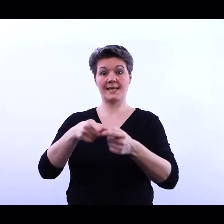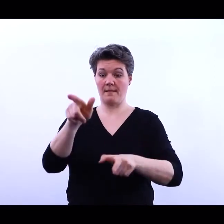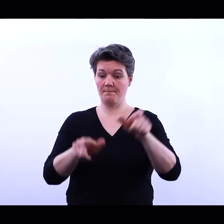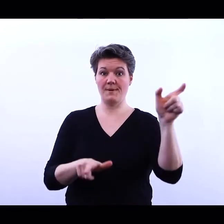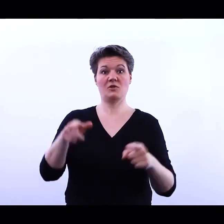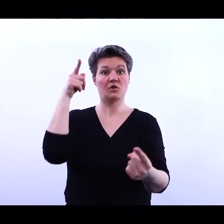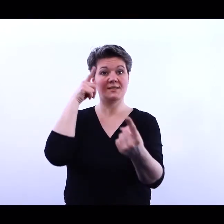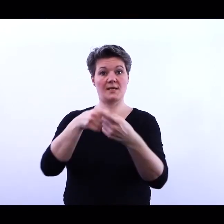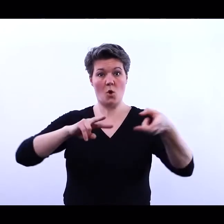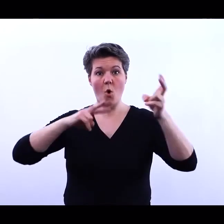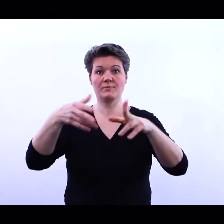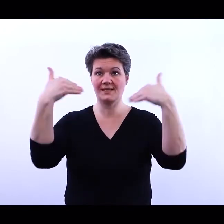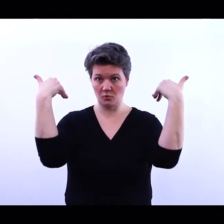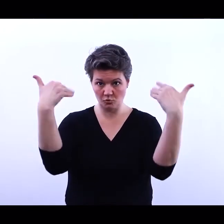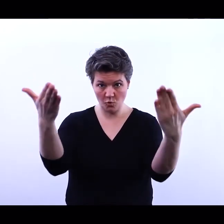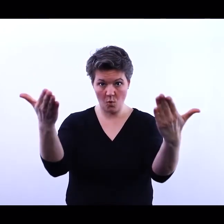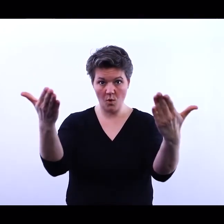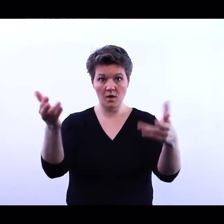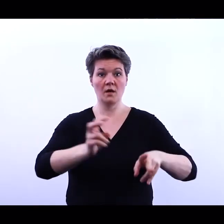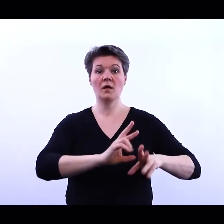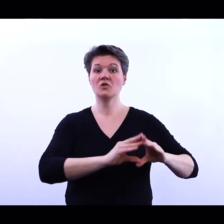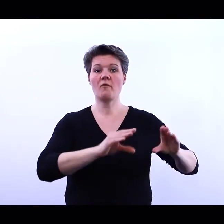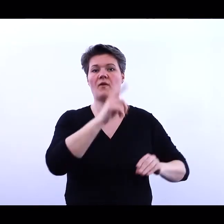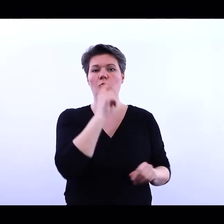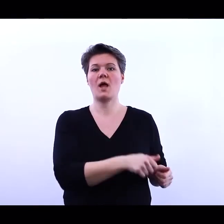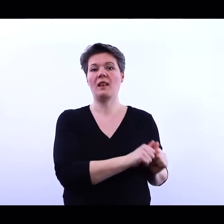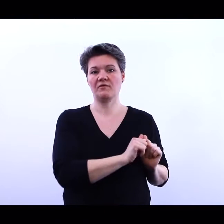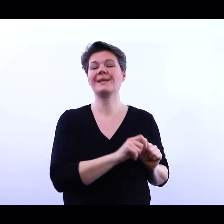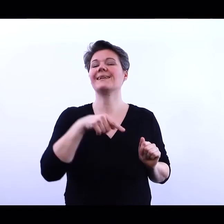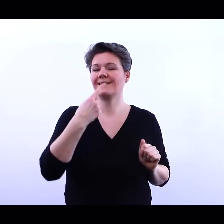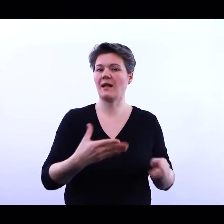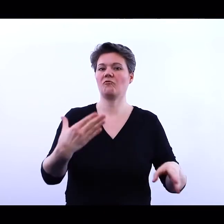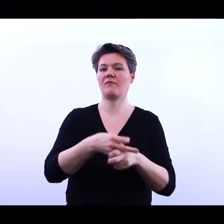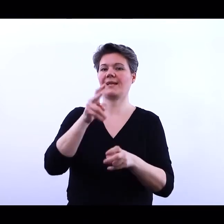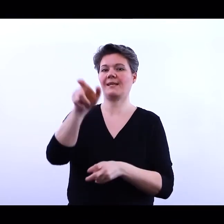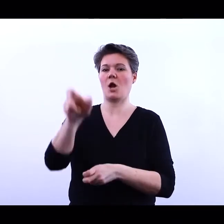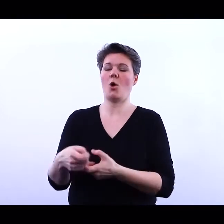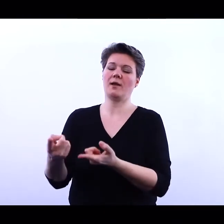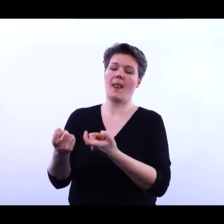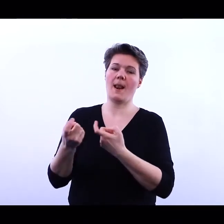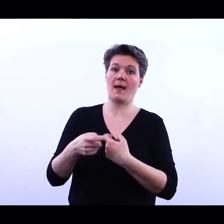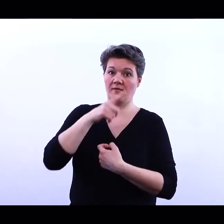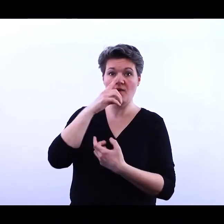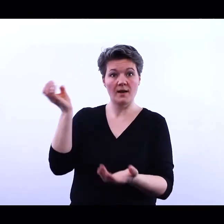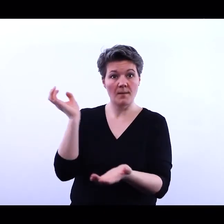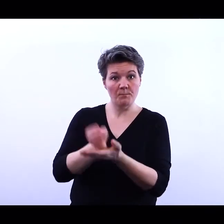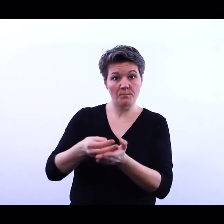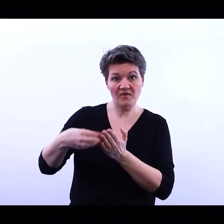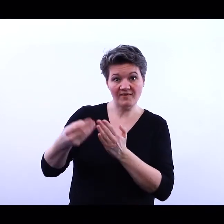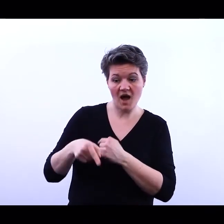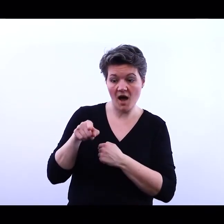you attract folks who connect with your organization. And when they are hired, they will see the